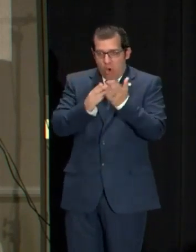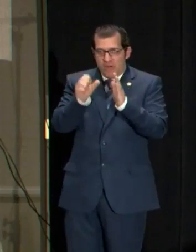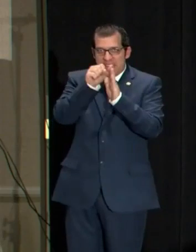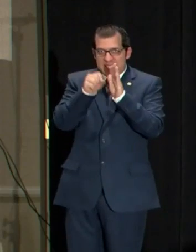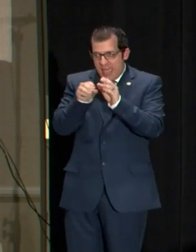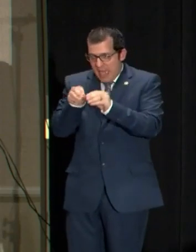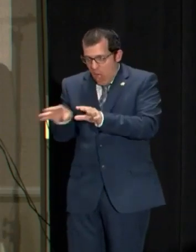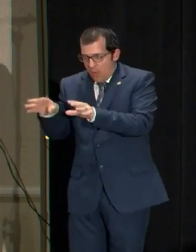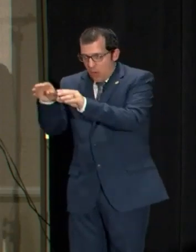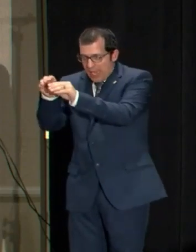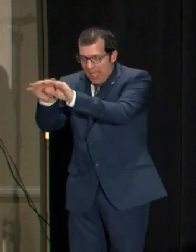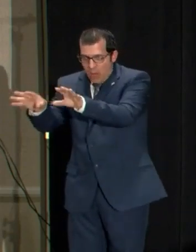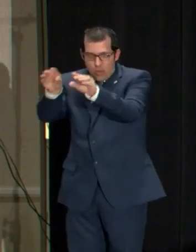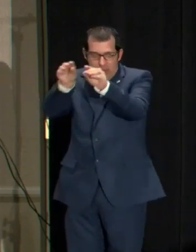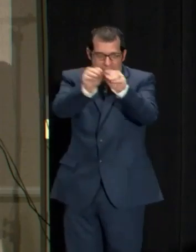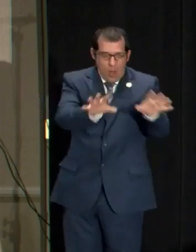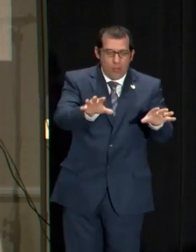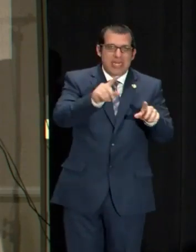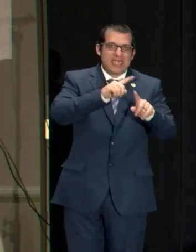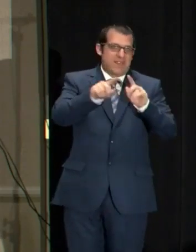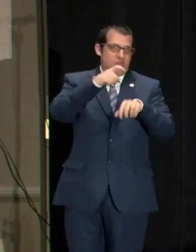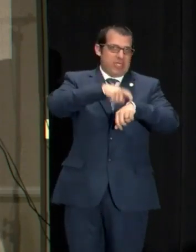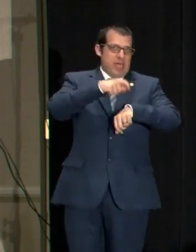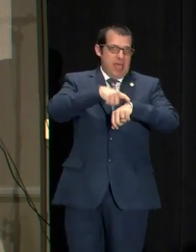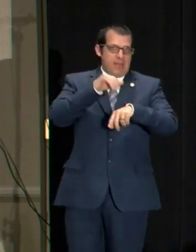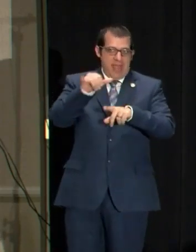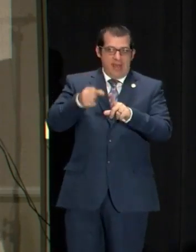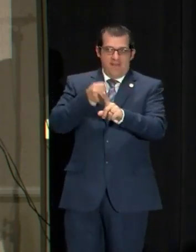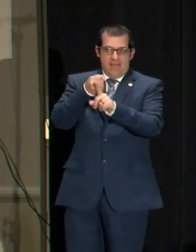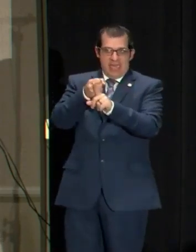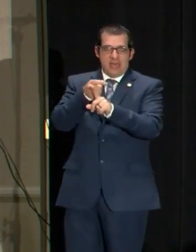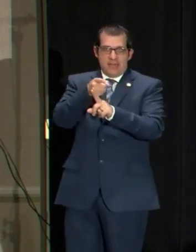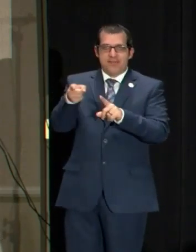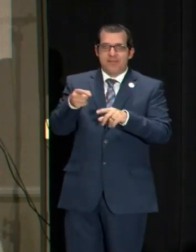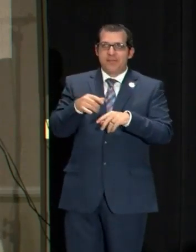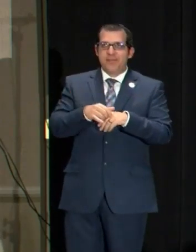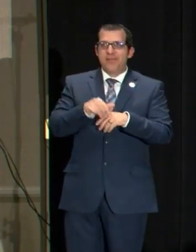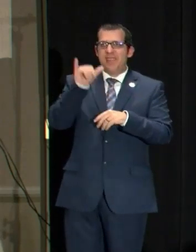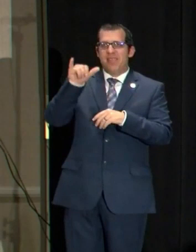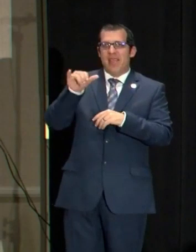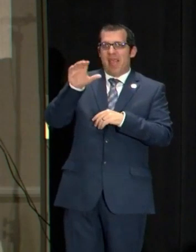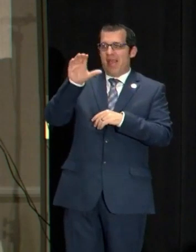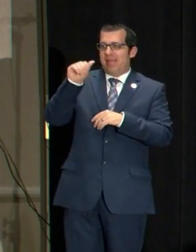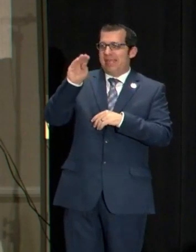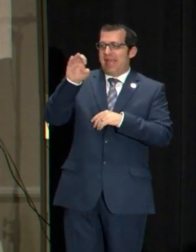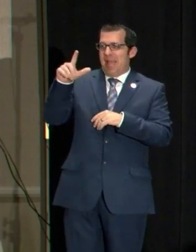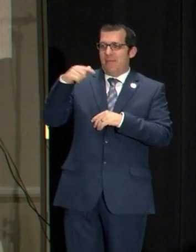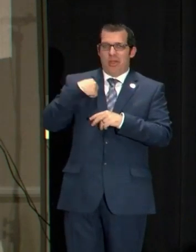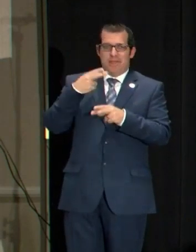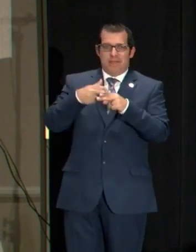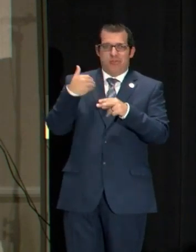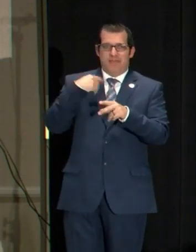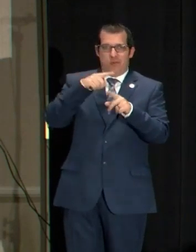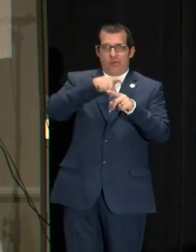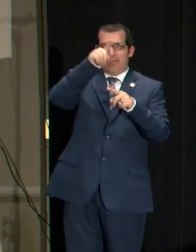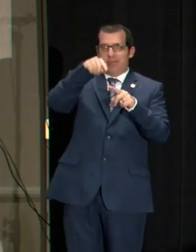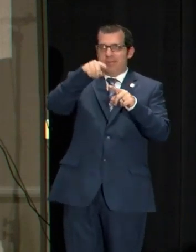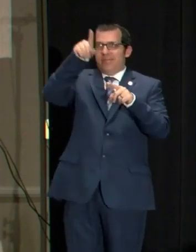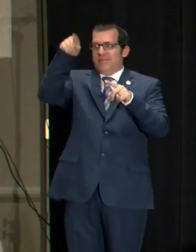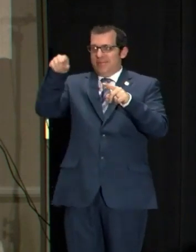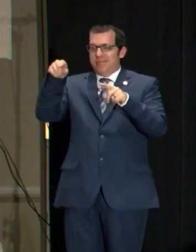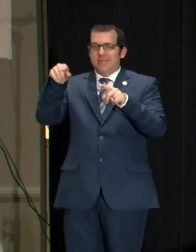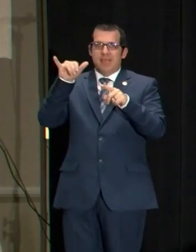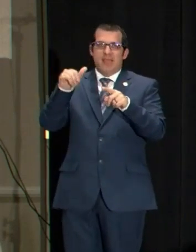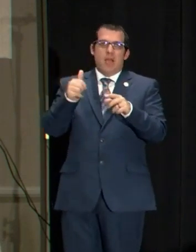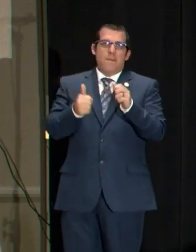of the state affected at different times. That sort of two-hump camel I've referred to before